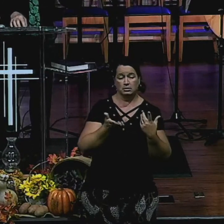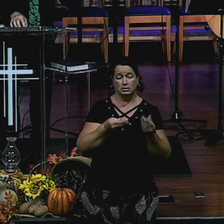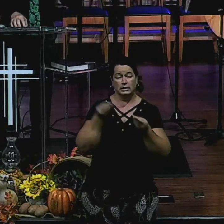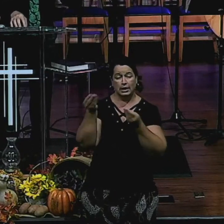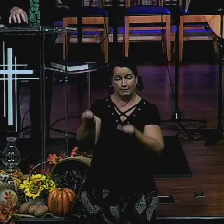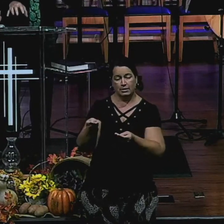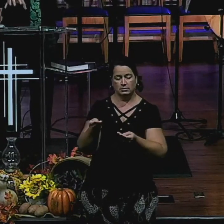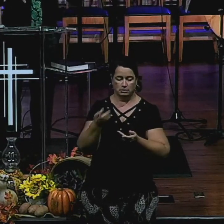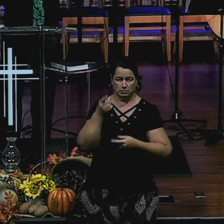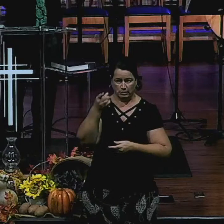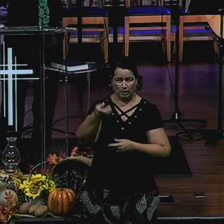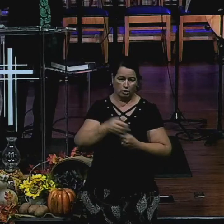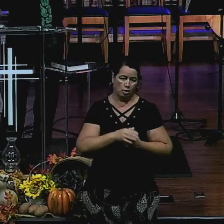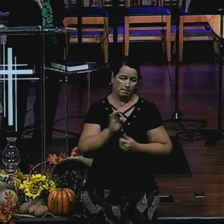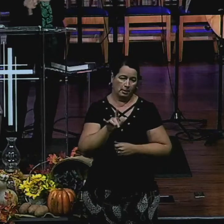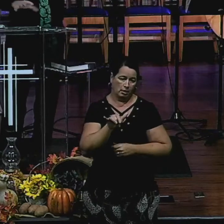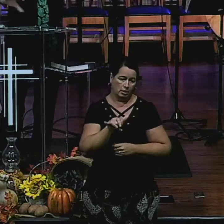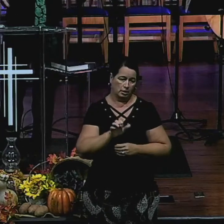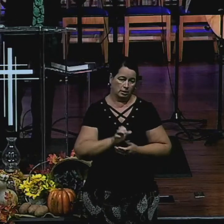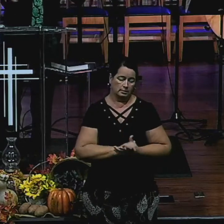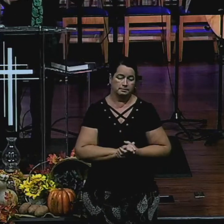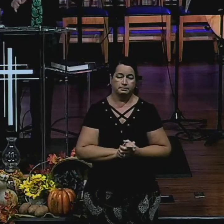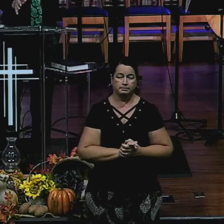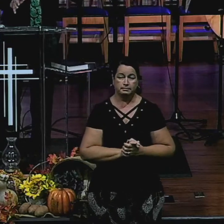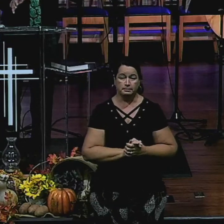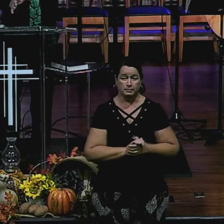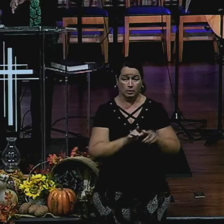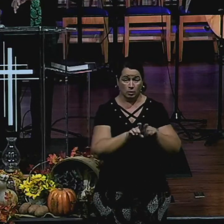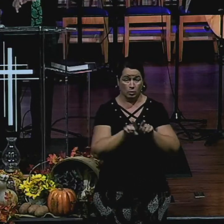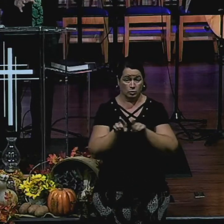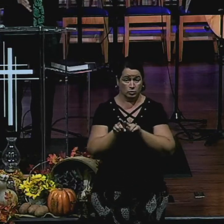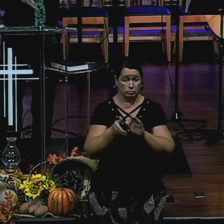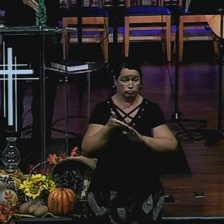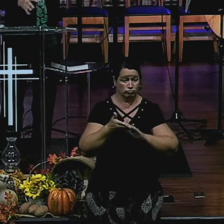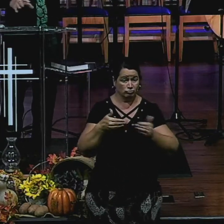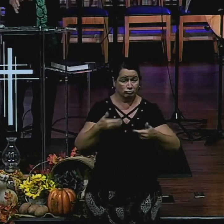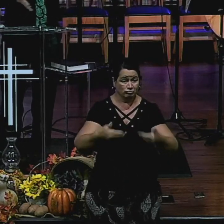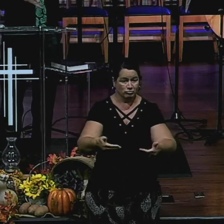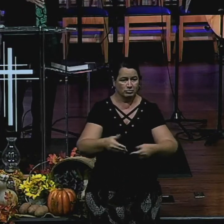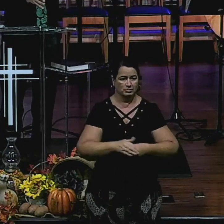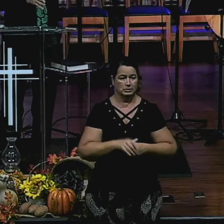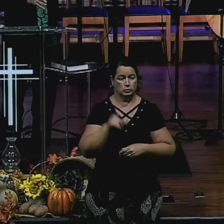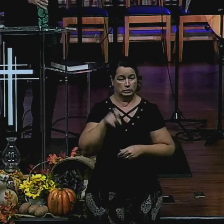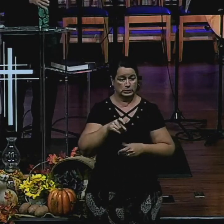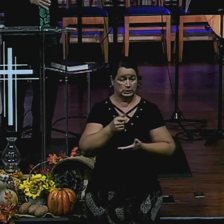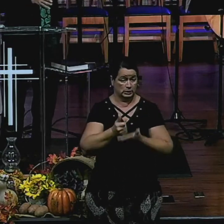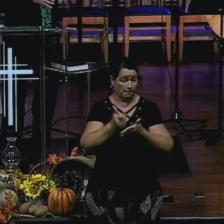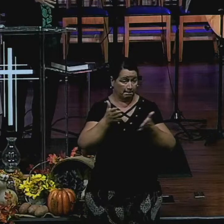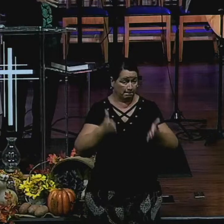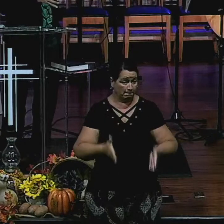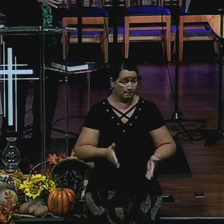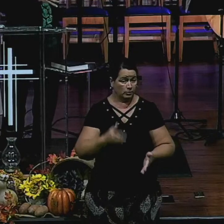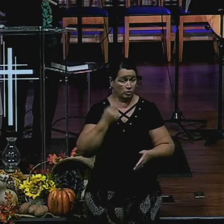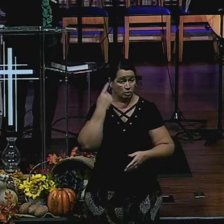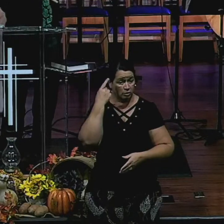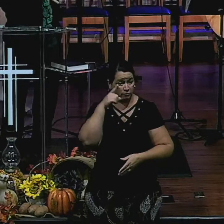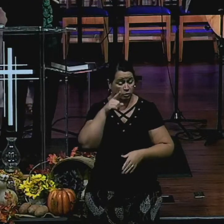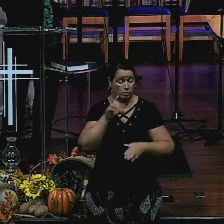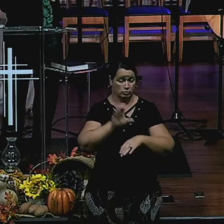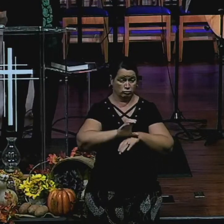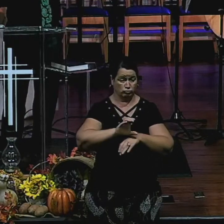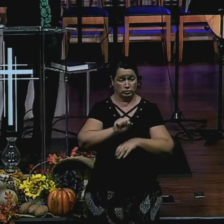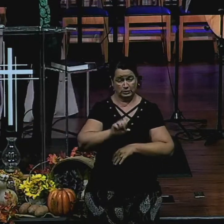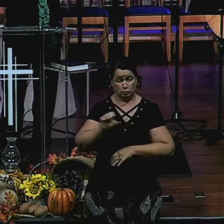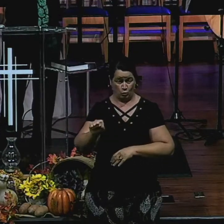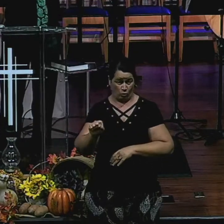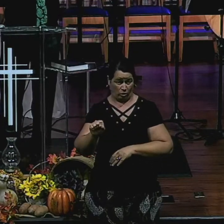Billy. You'll also notice in the bulletin, now that we're ramping back up, we're looking for Little Lambs and Sunday School helpers. You